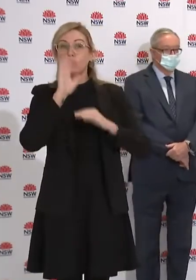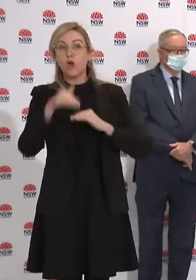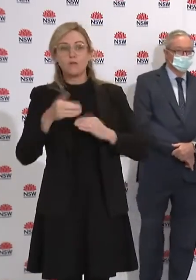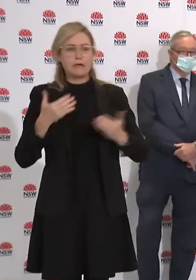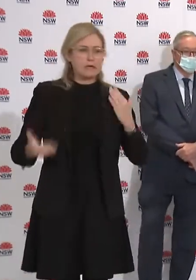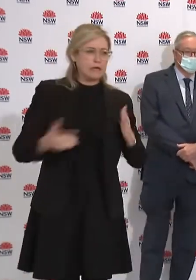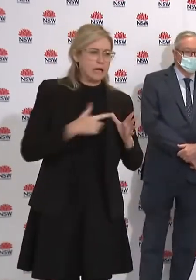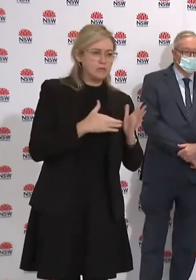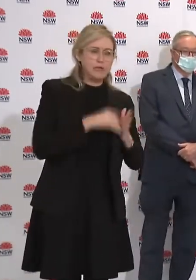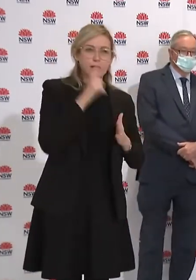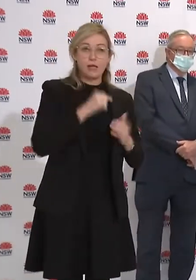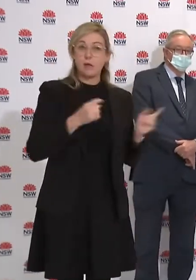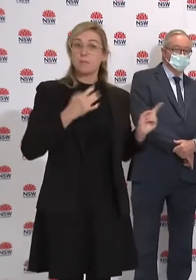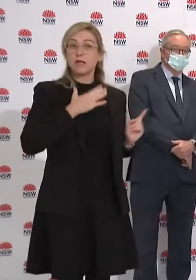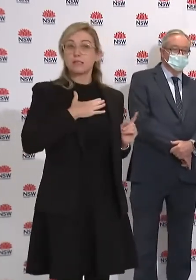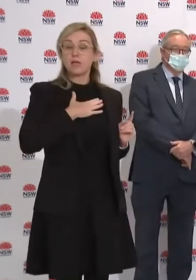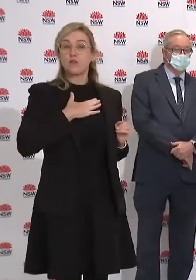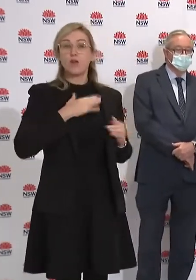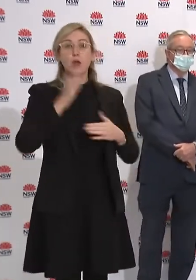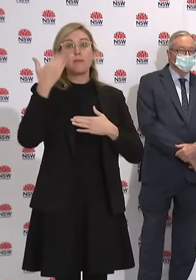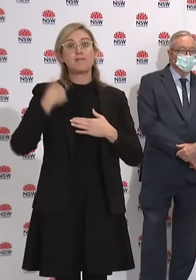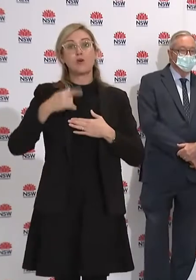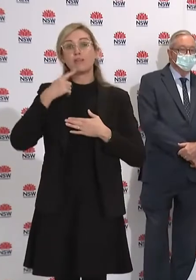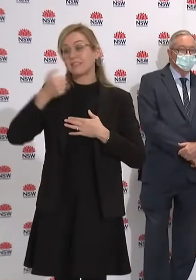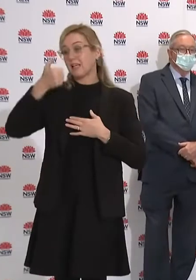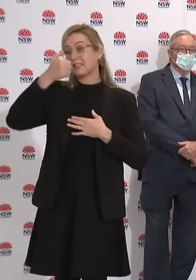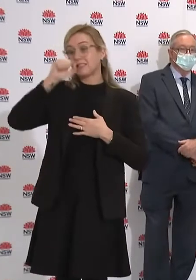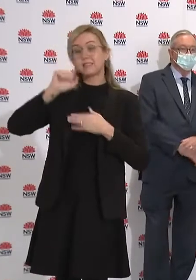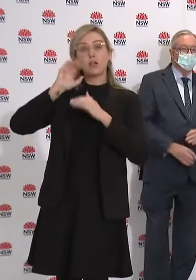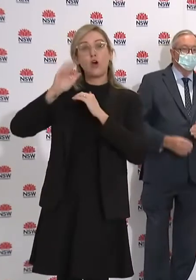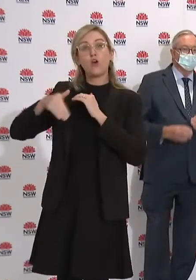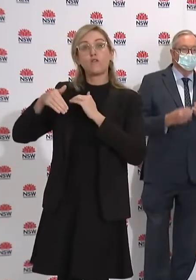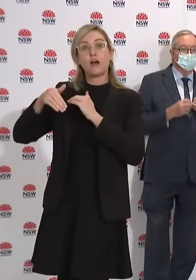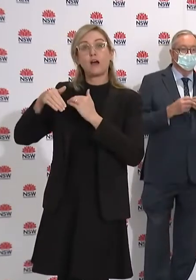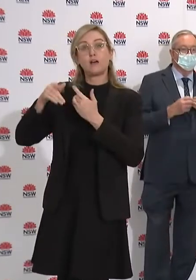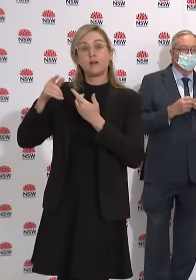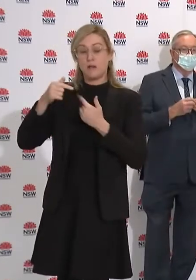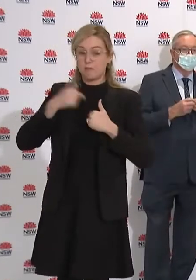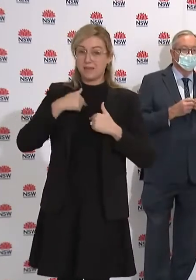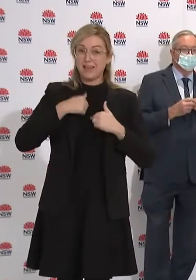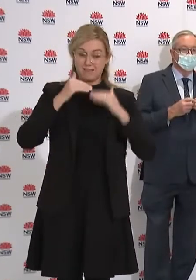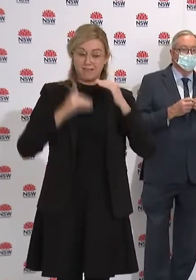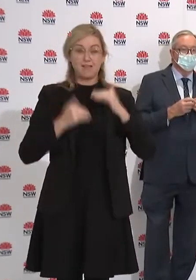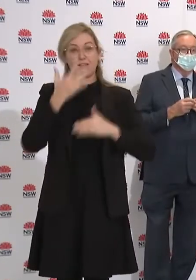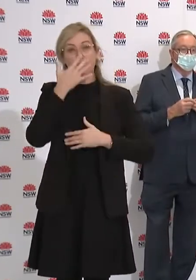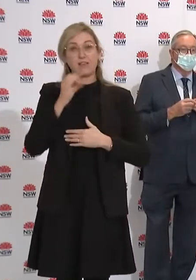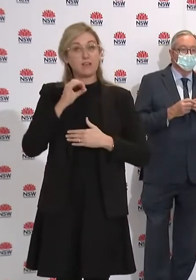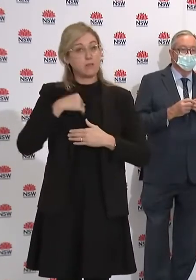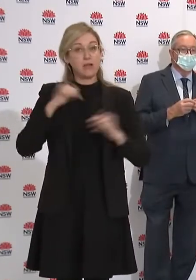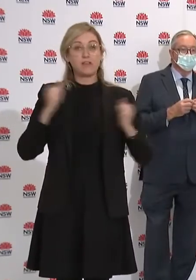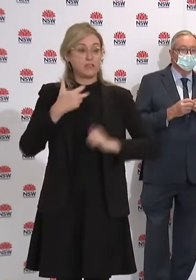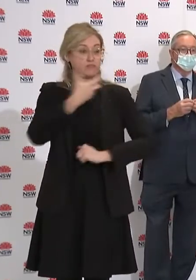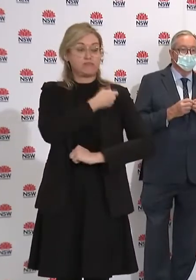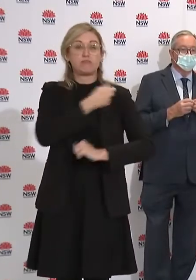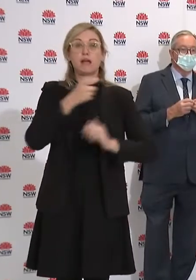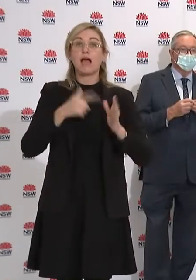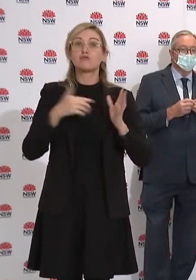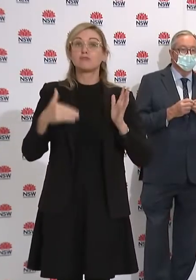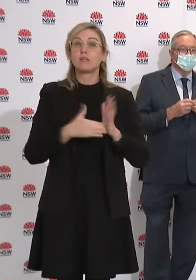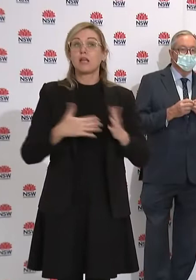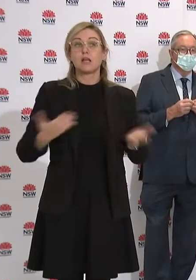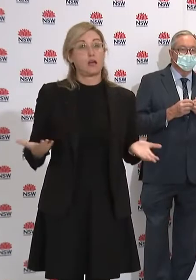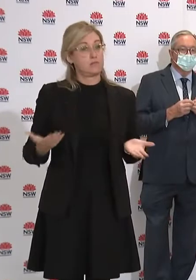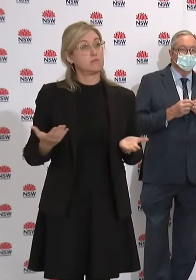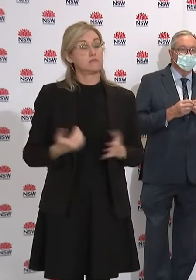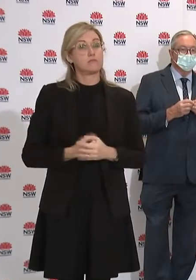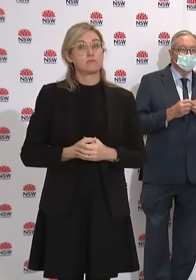health advice previously said over 60. I'm only 50, and I had the AstraZeneca. And so I'm appealing to everybody that Dr. Chan